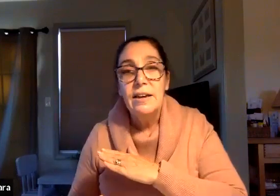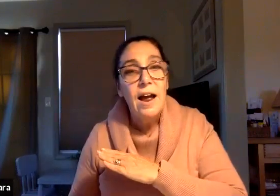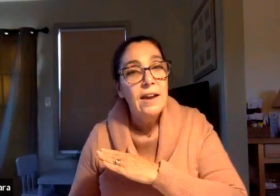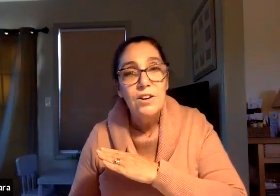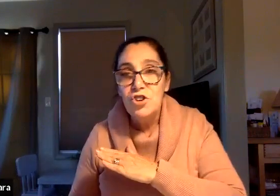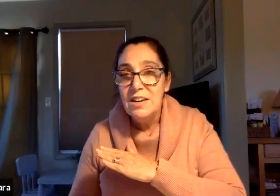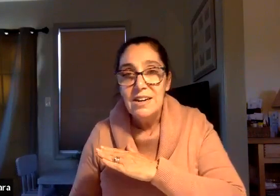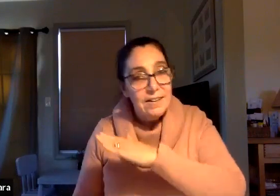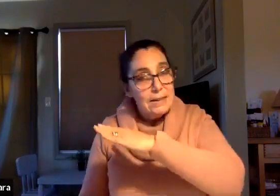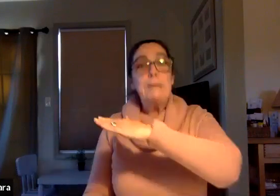not like Janine.